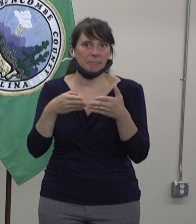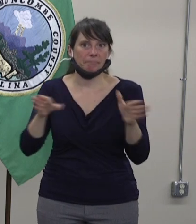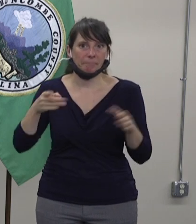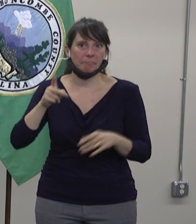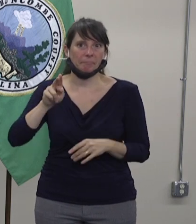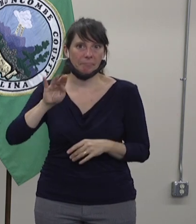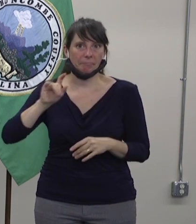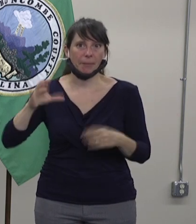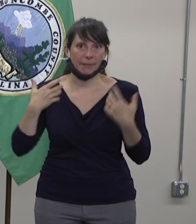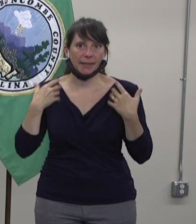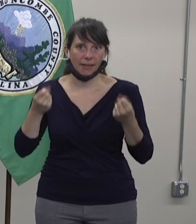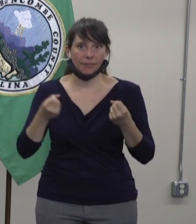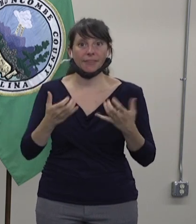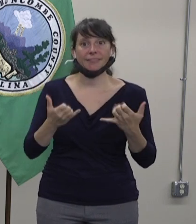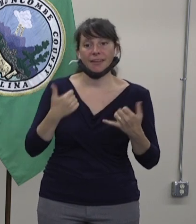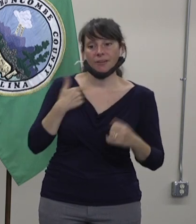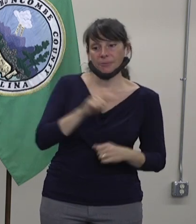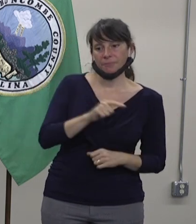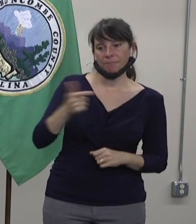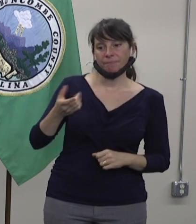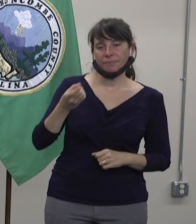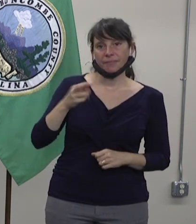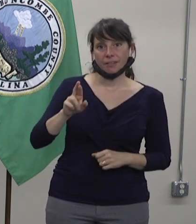trends in Buncombe County. Thank you again.